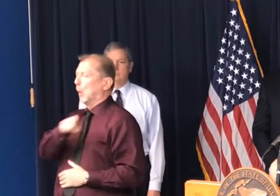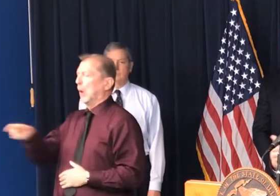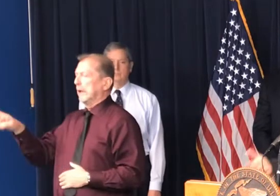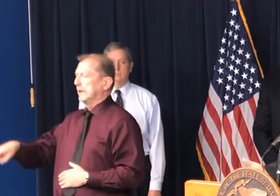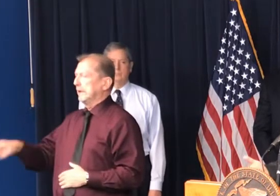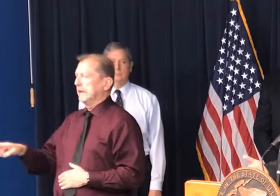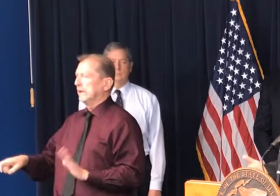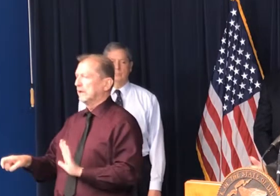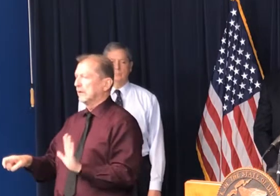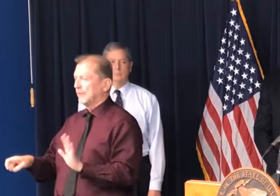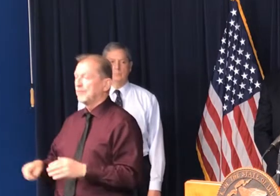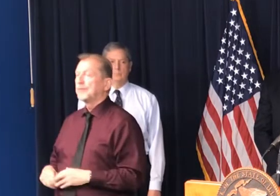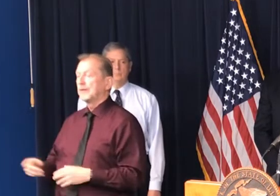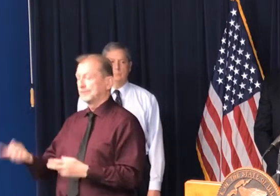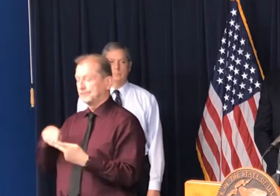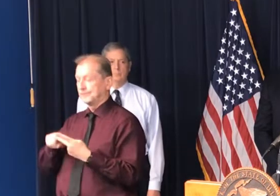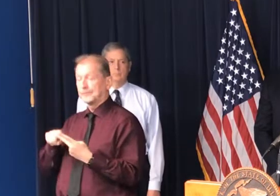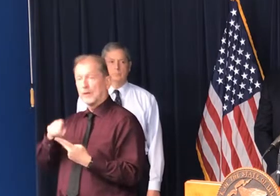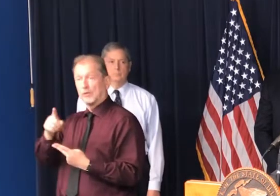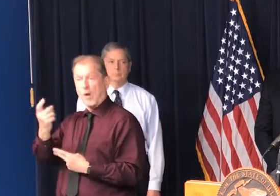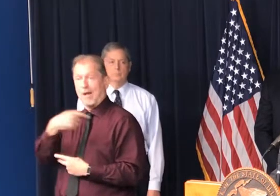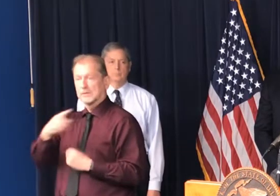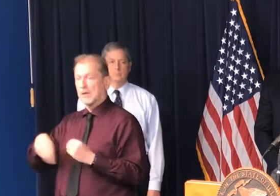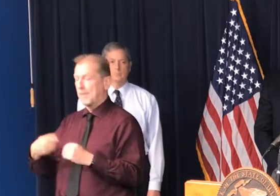those services. On the PPE question,